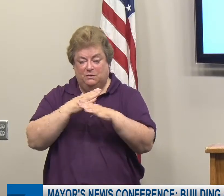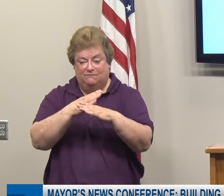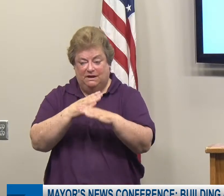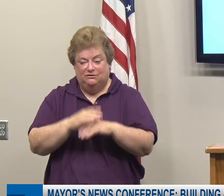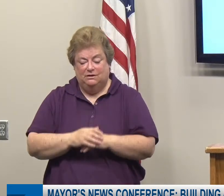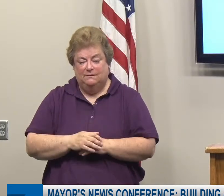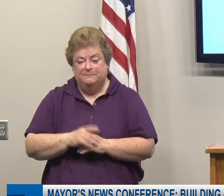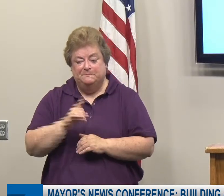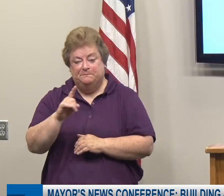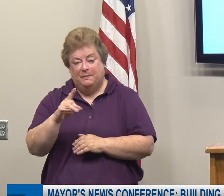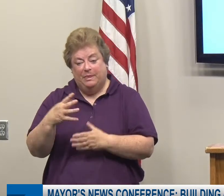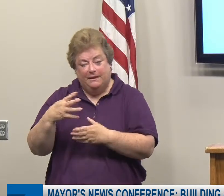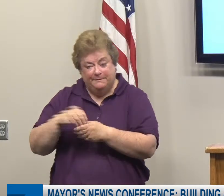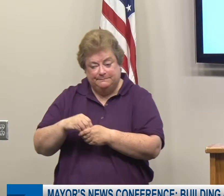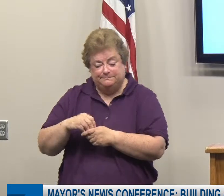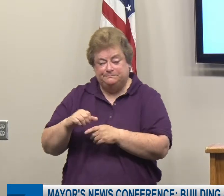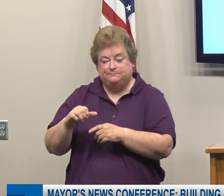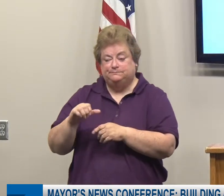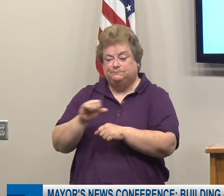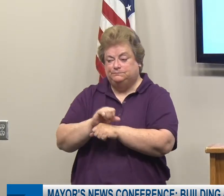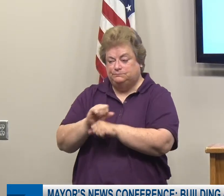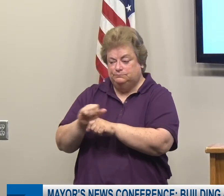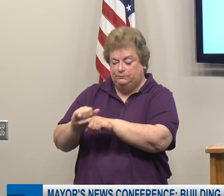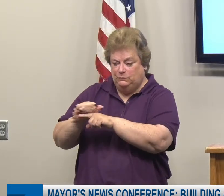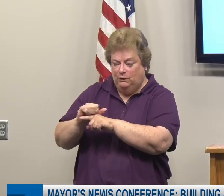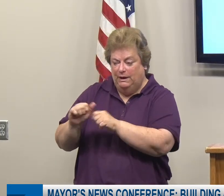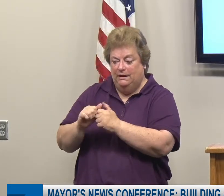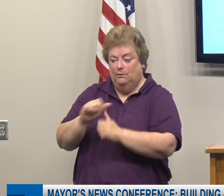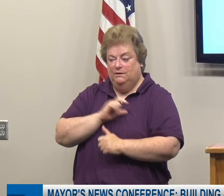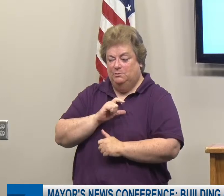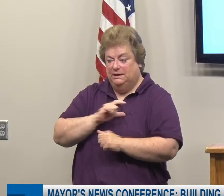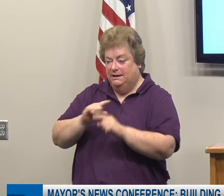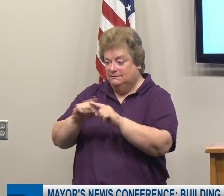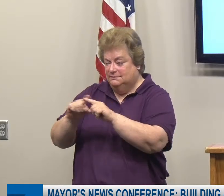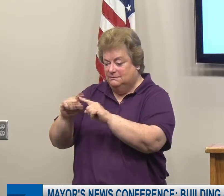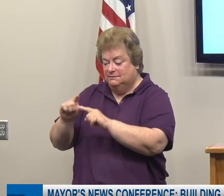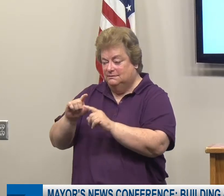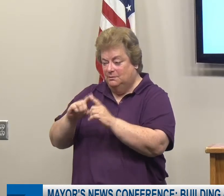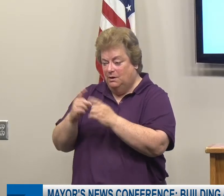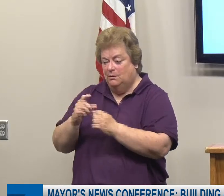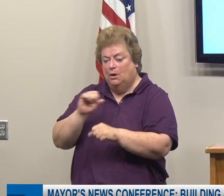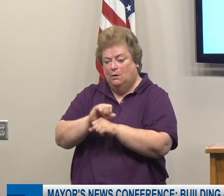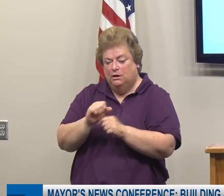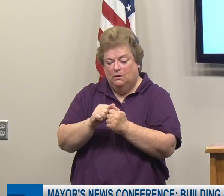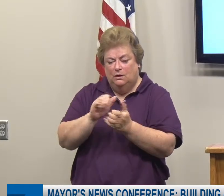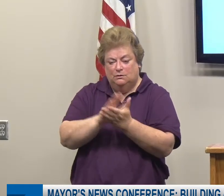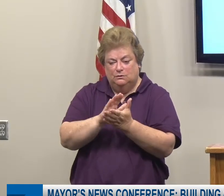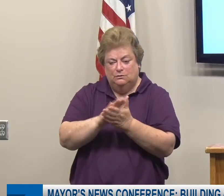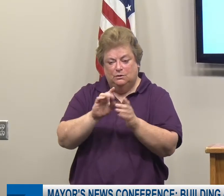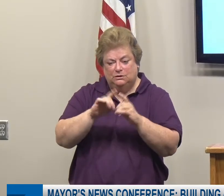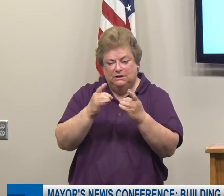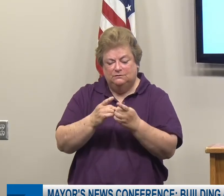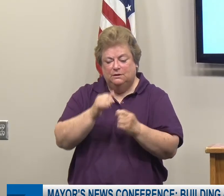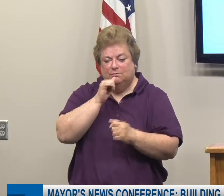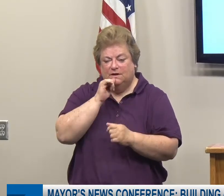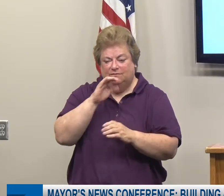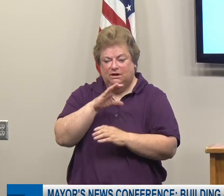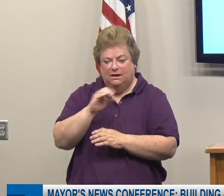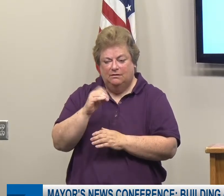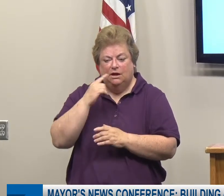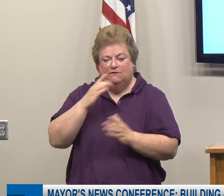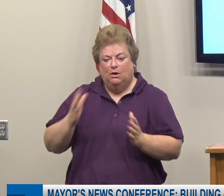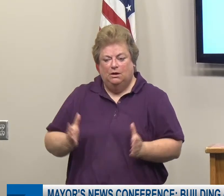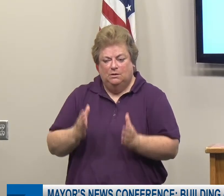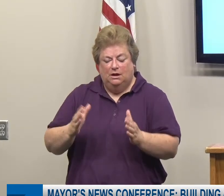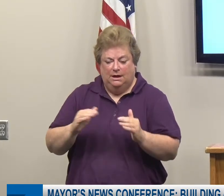training over 100 law enforcement departments and executives and working with school districts and private companies on